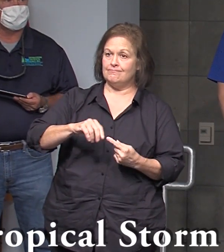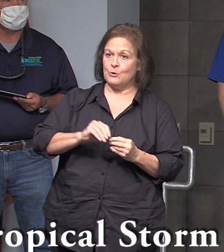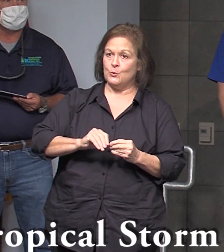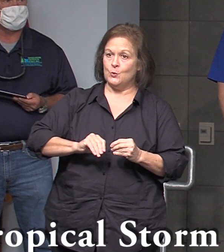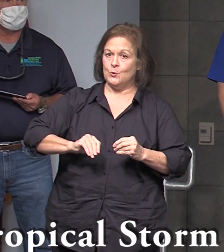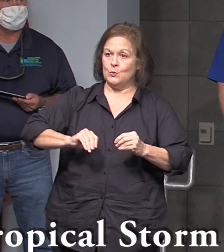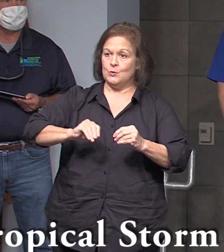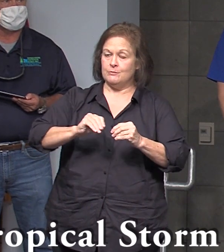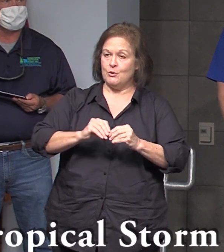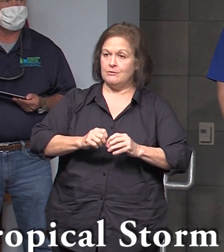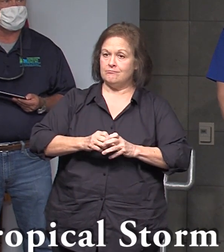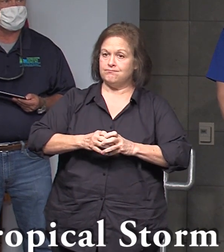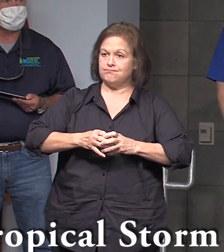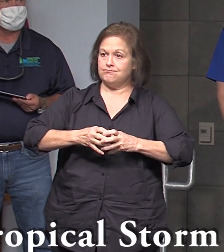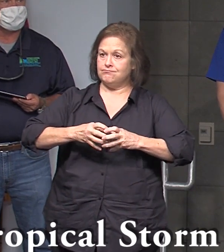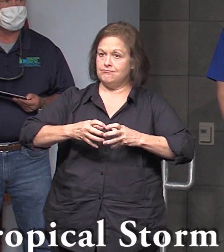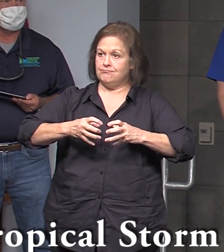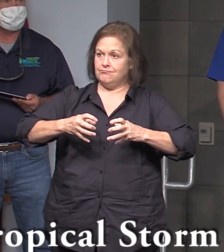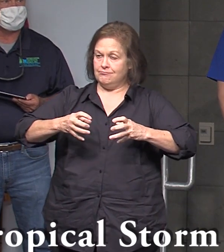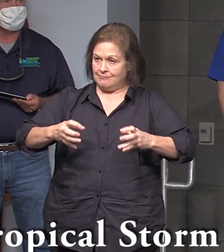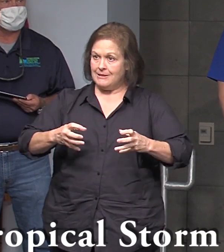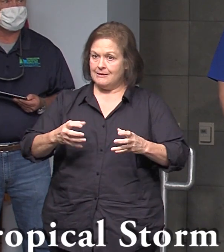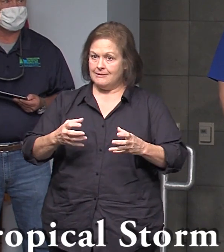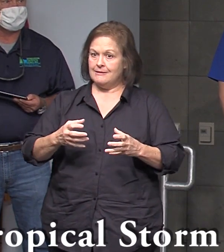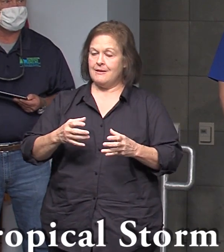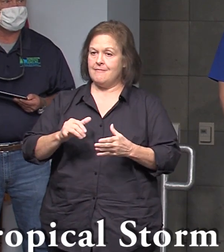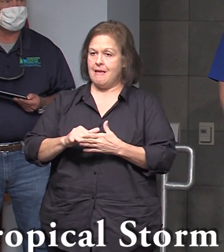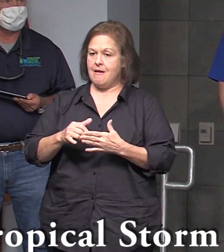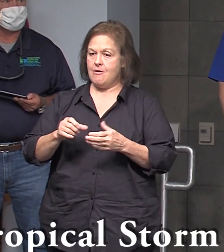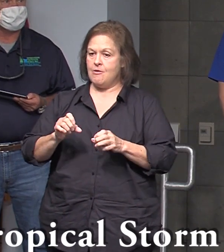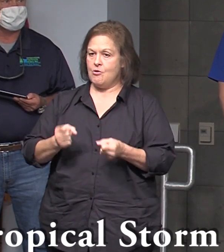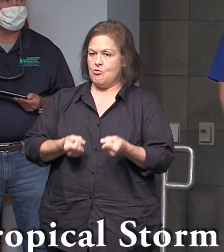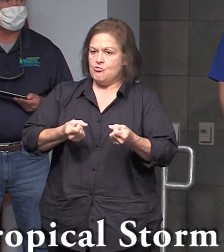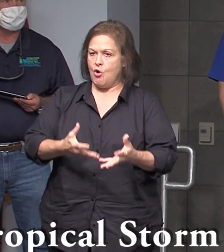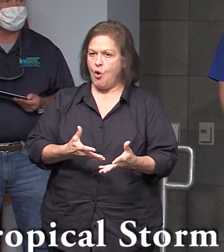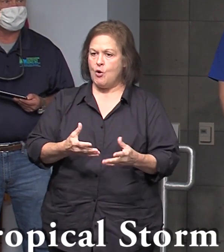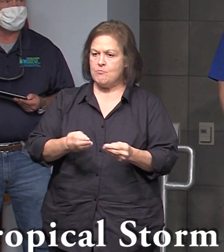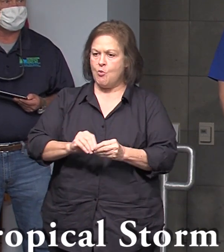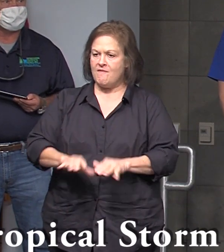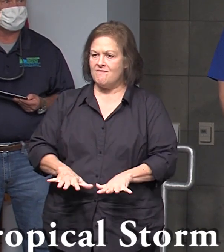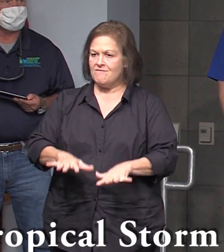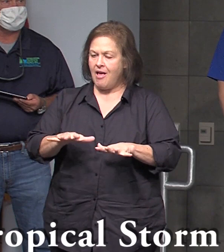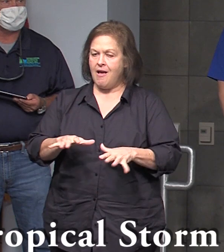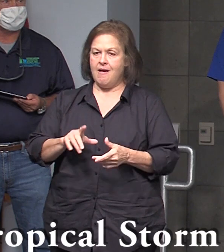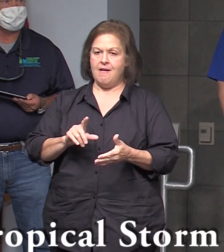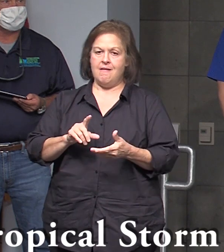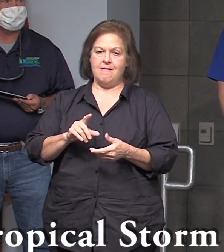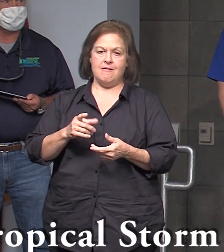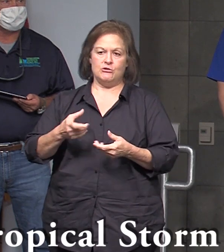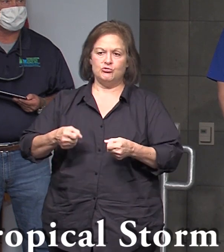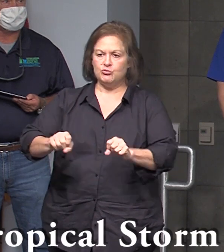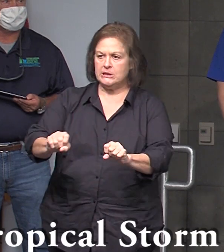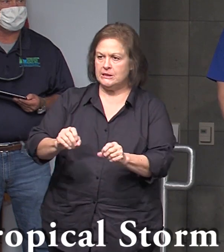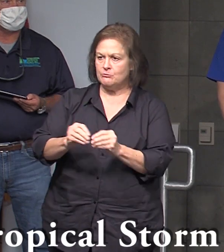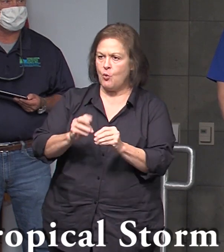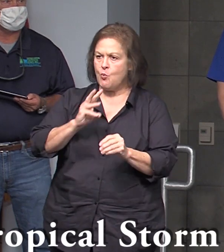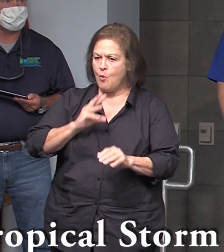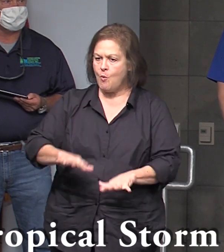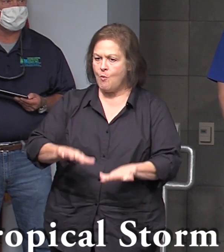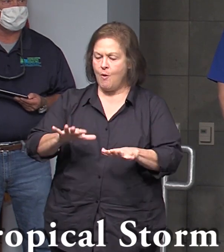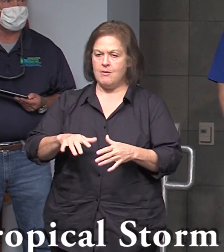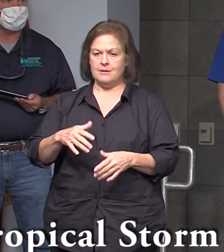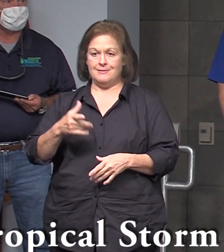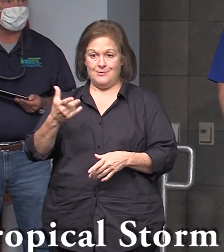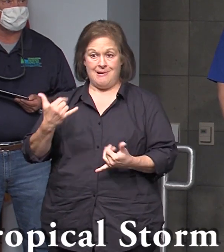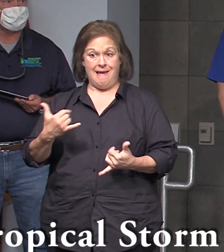a much higher risk of flash flooding, roads being inundated with water. We have open canals,